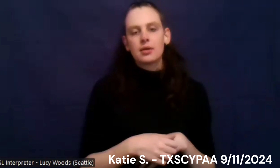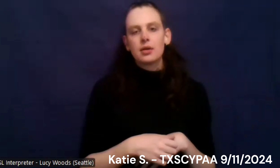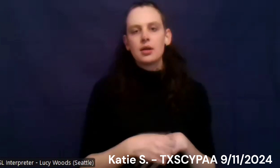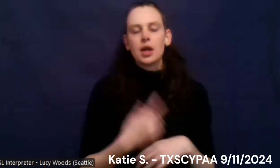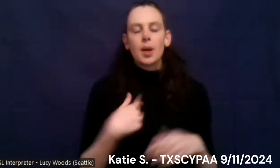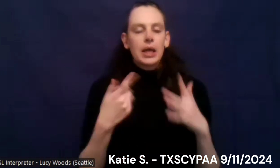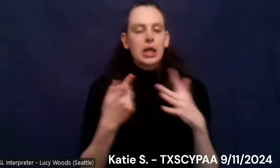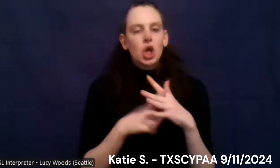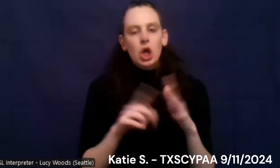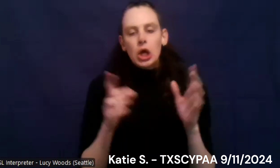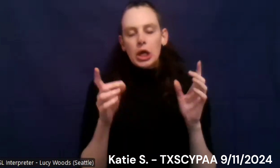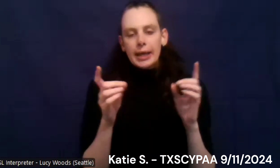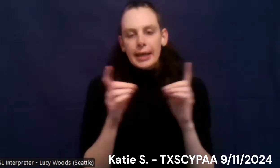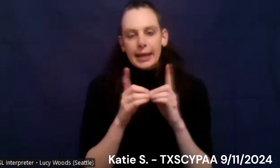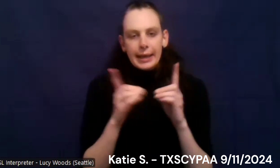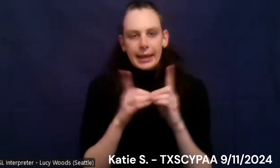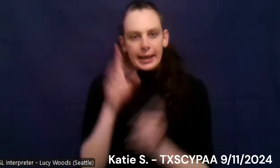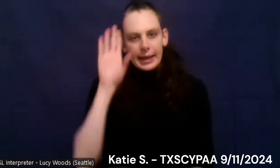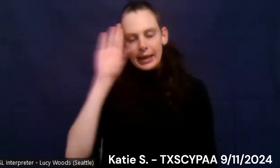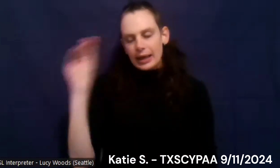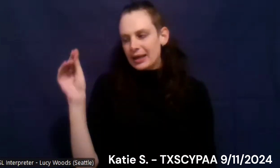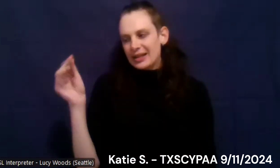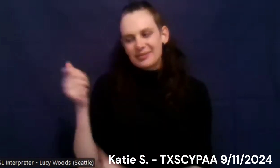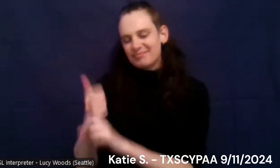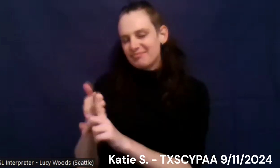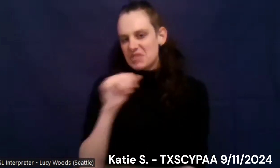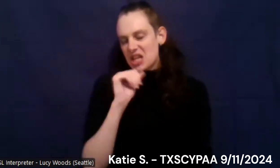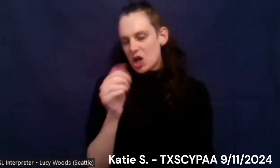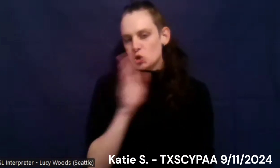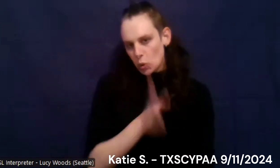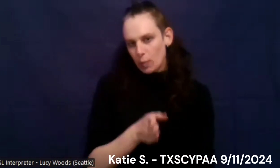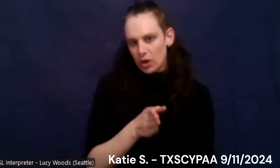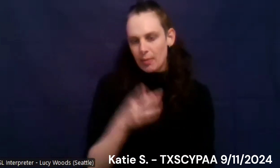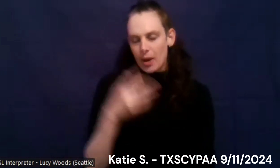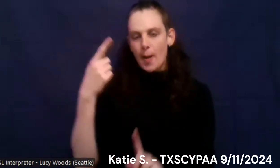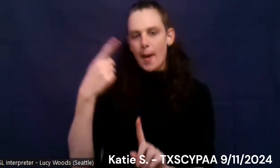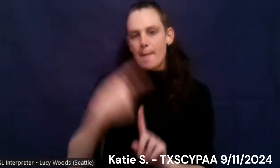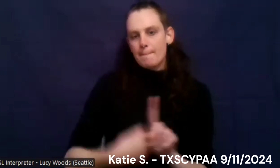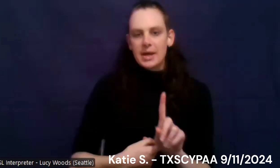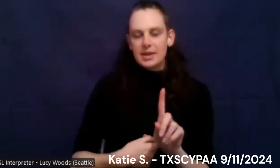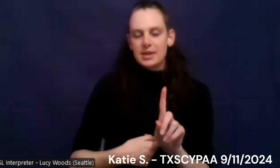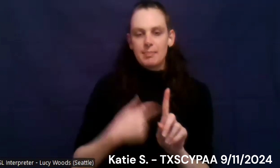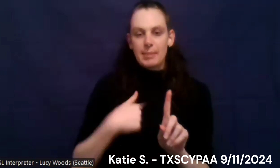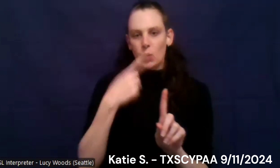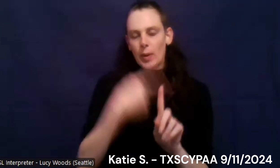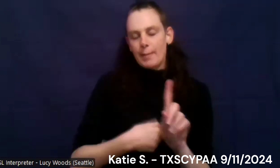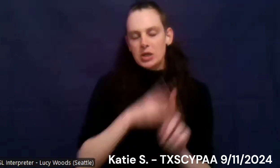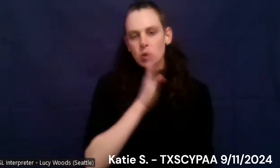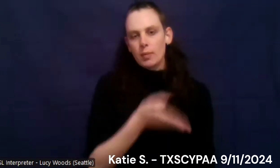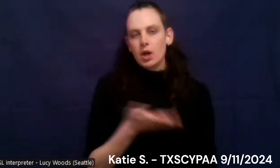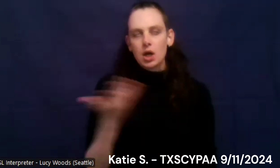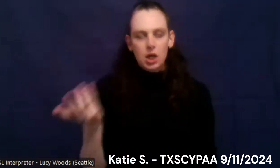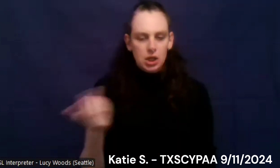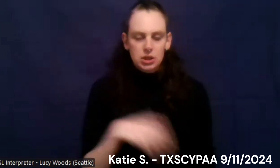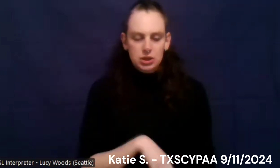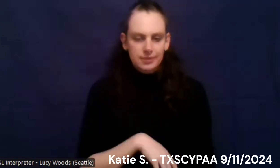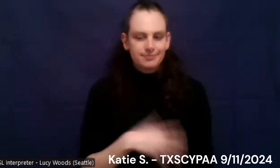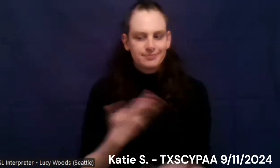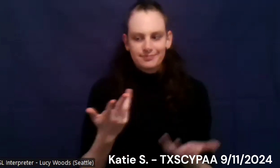dating a guy that wasn't sober about a month in naturally, and I'll also bring that up later.